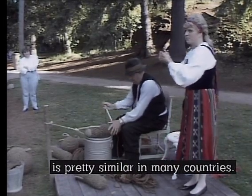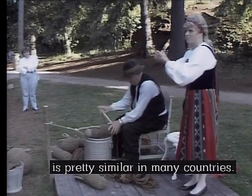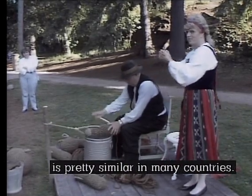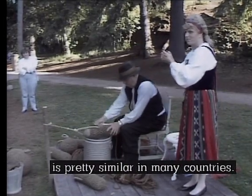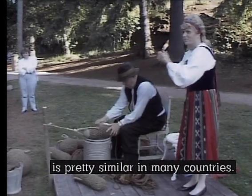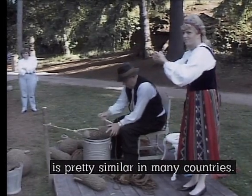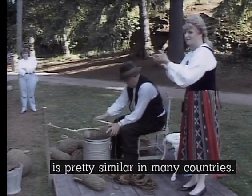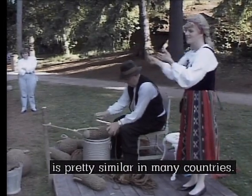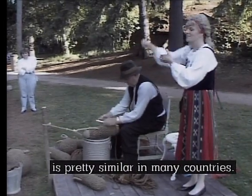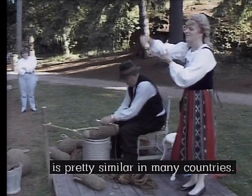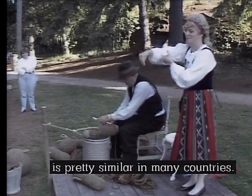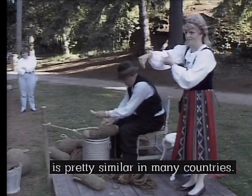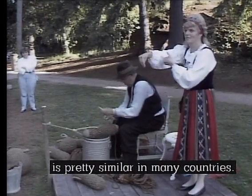similar in many countries.